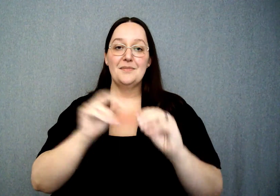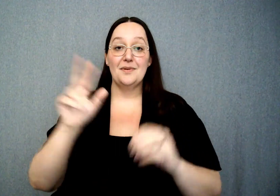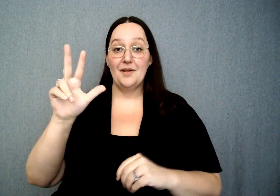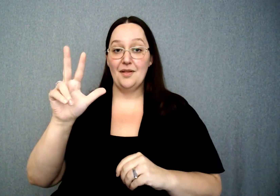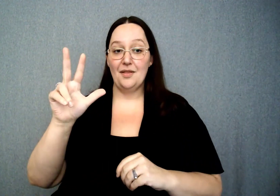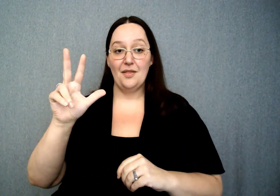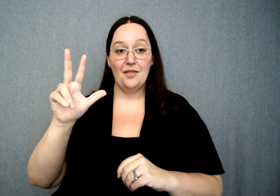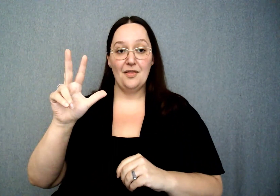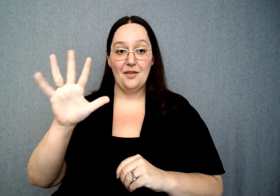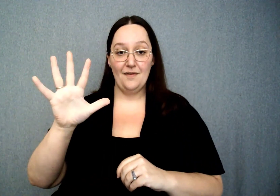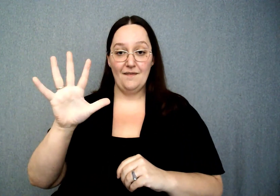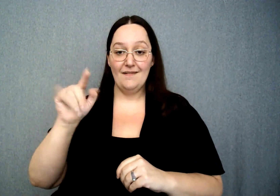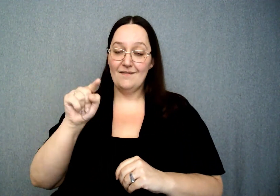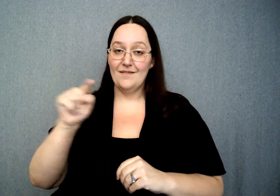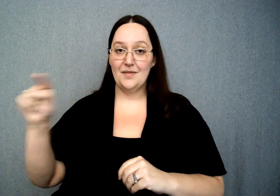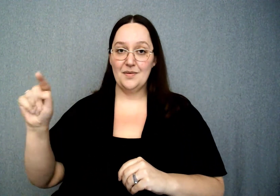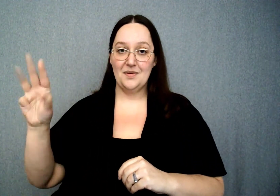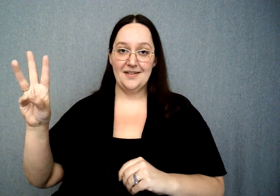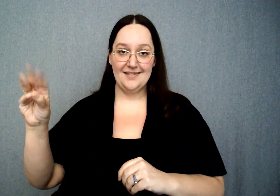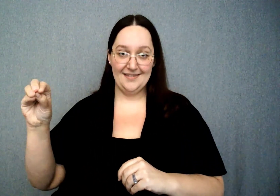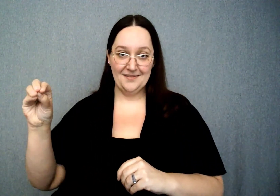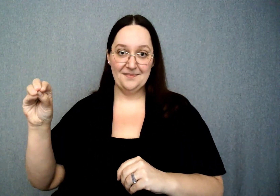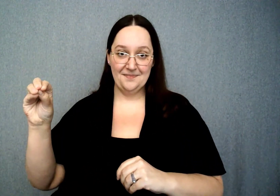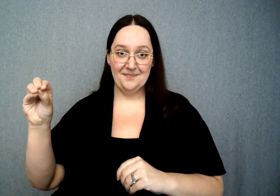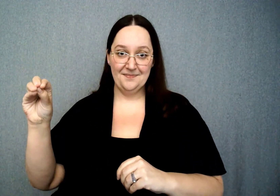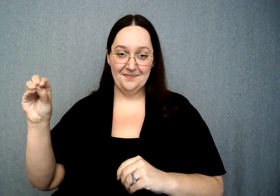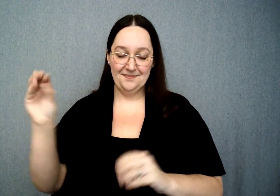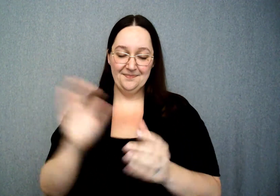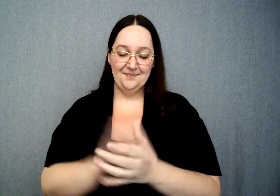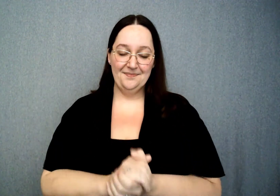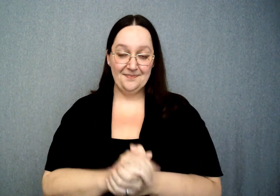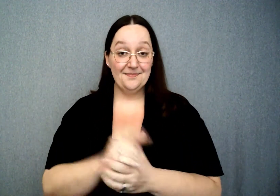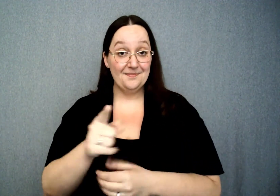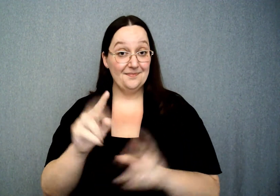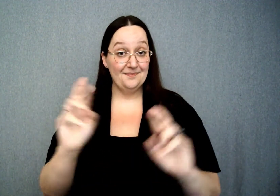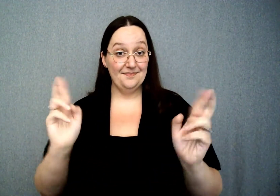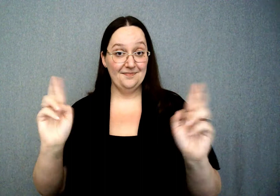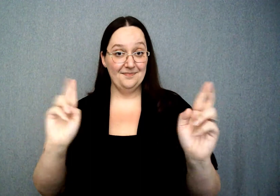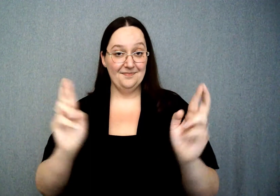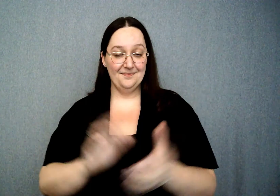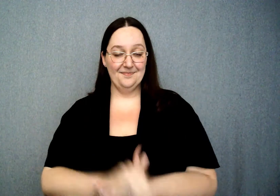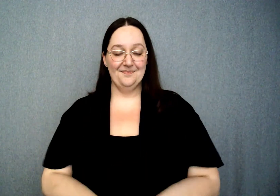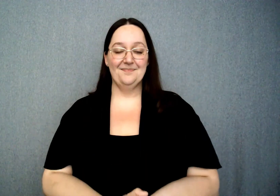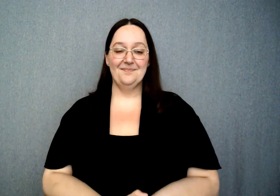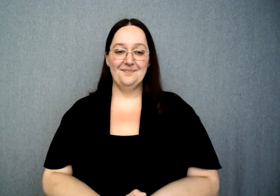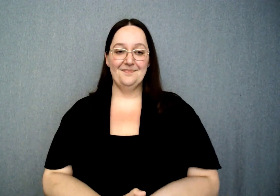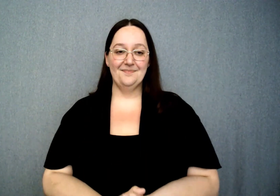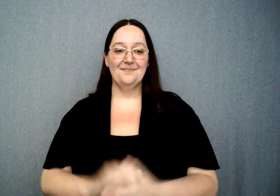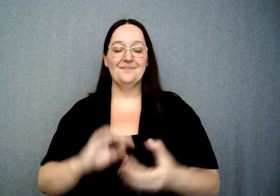do is we are starting with 35 and going to 60. If you're ready, I am.